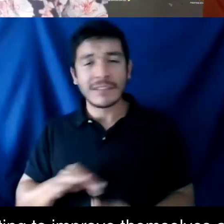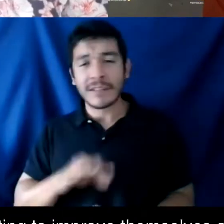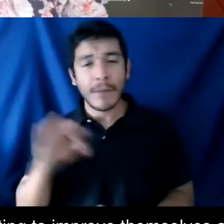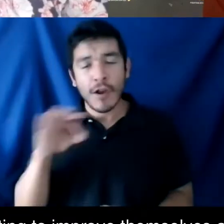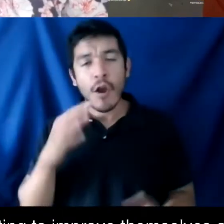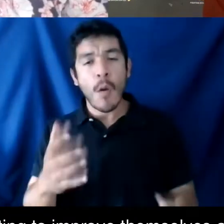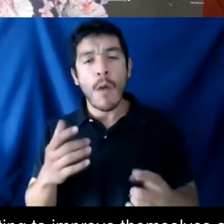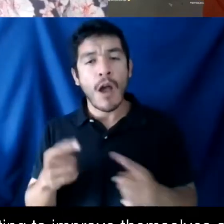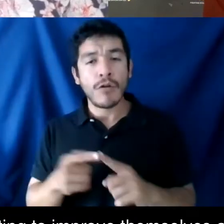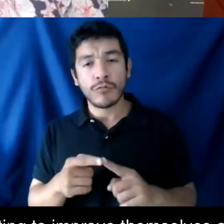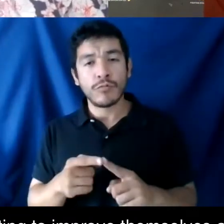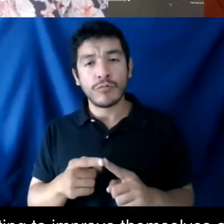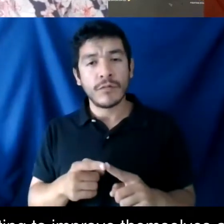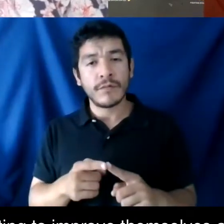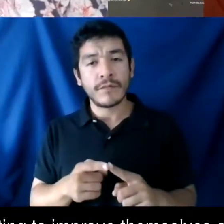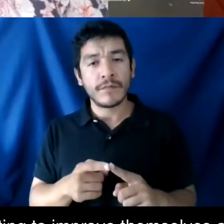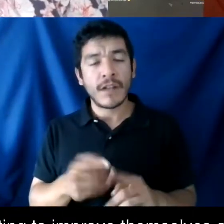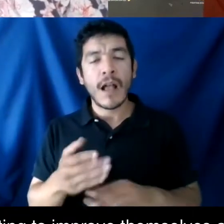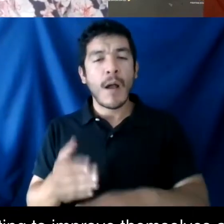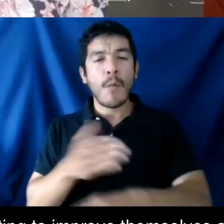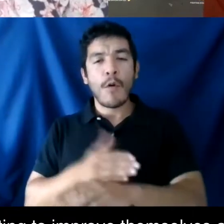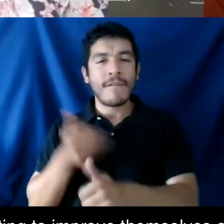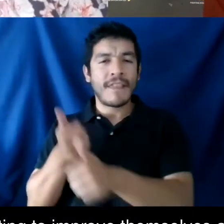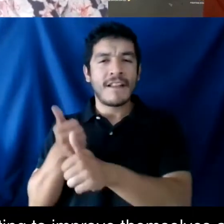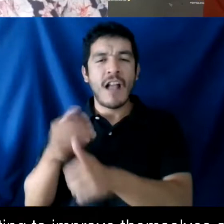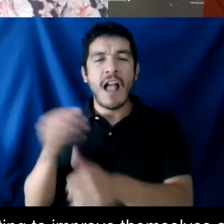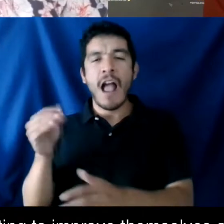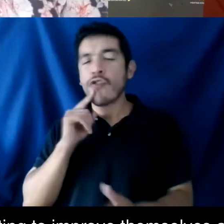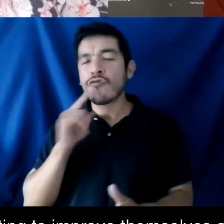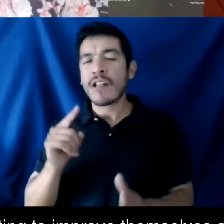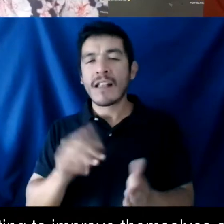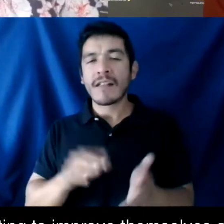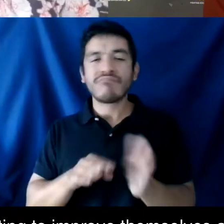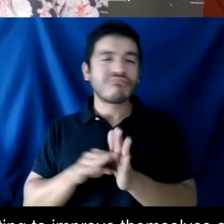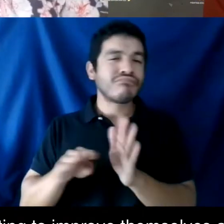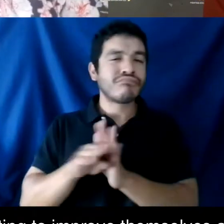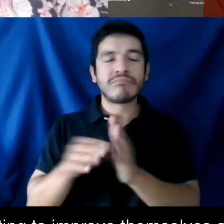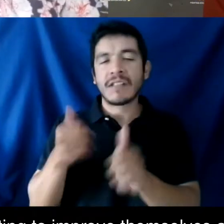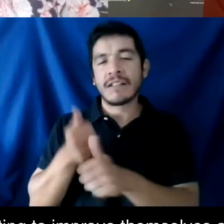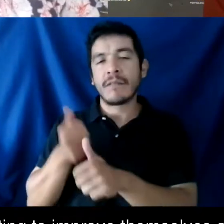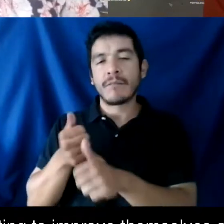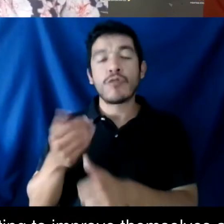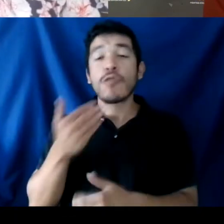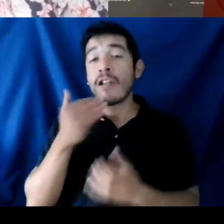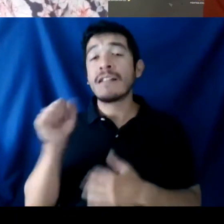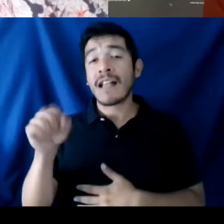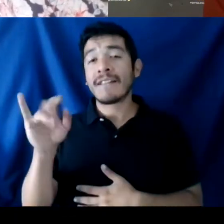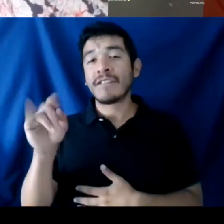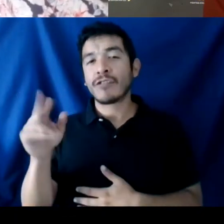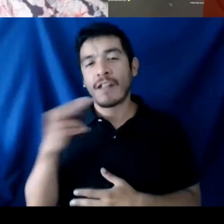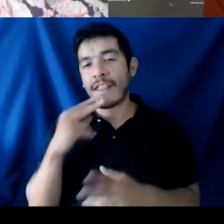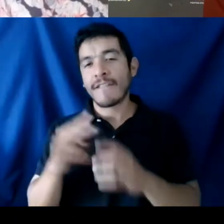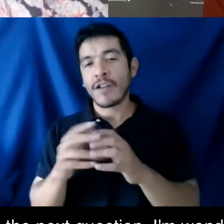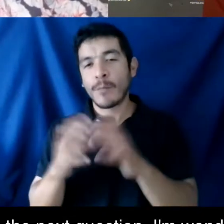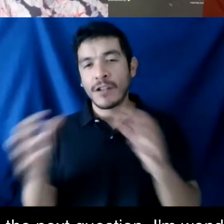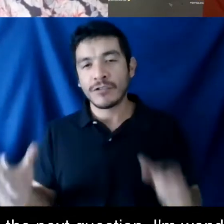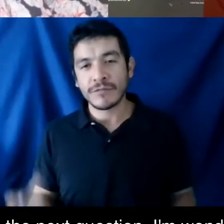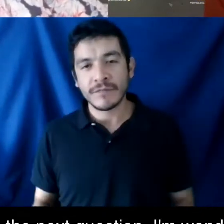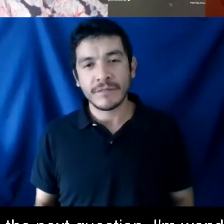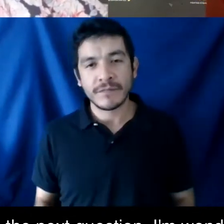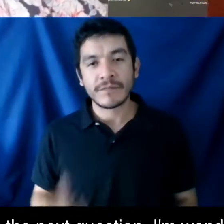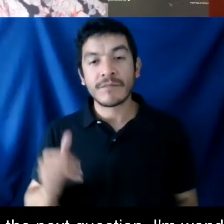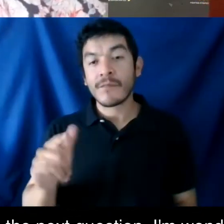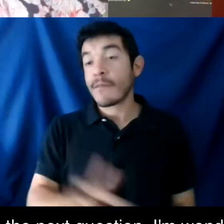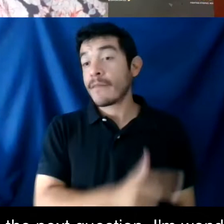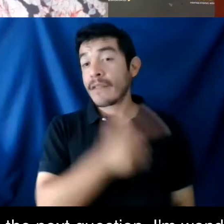wanting to improve themselves and be entrepreneurs. So yes, Victor, thank you very much. Uh, moving